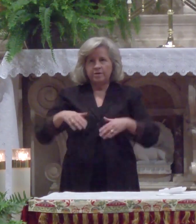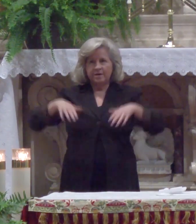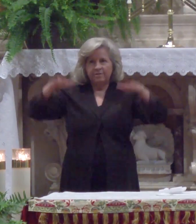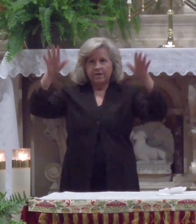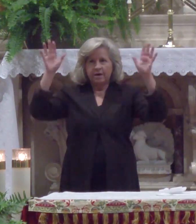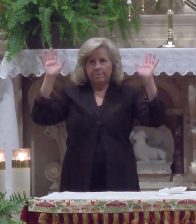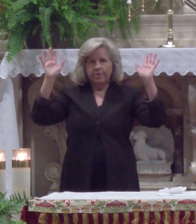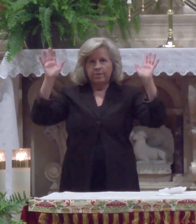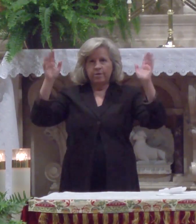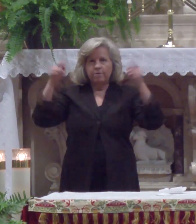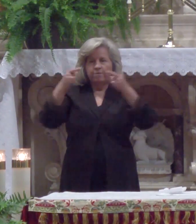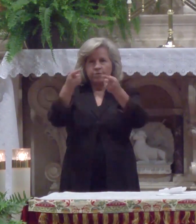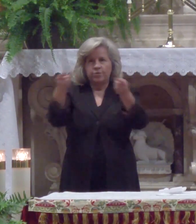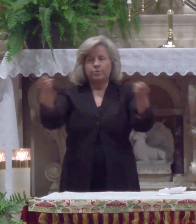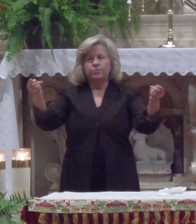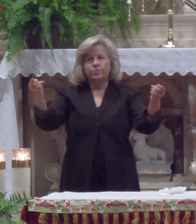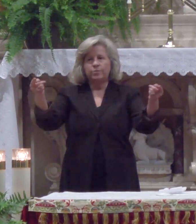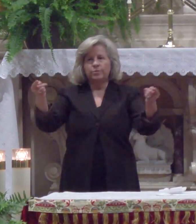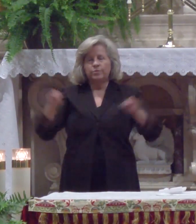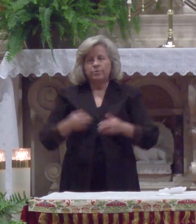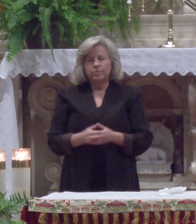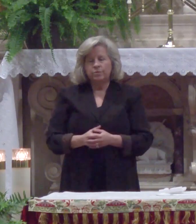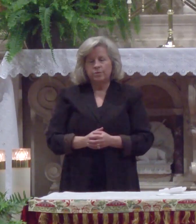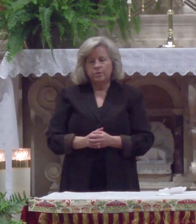up for you."